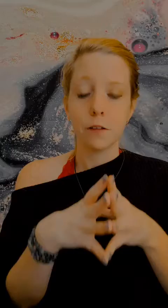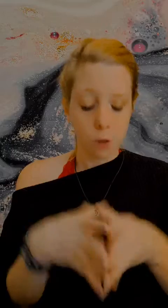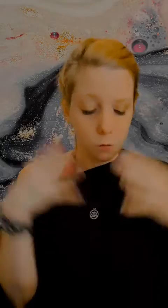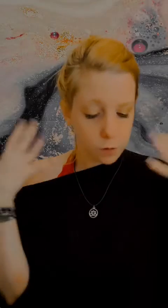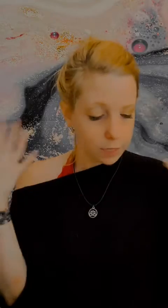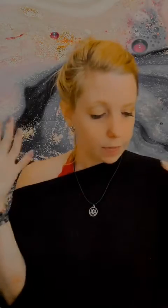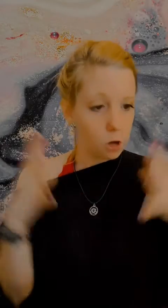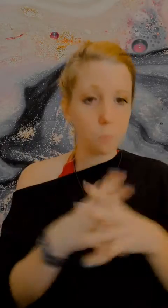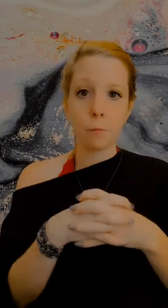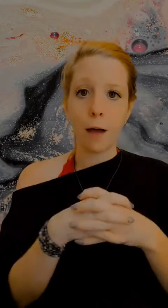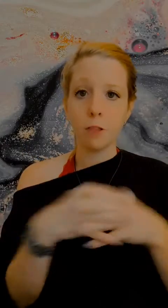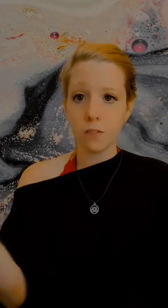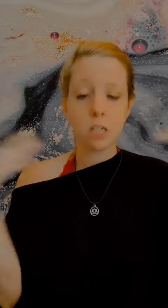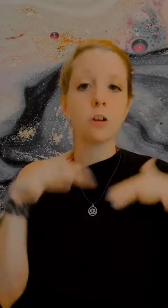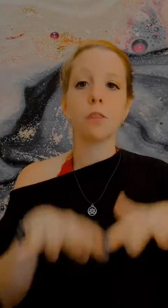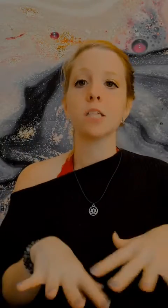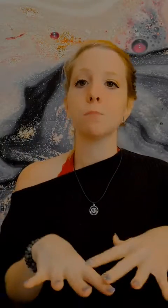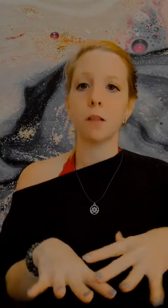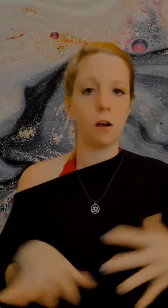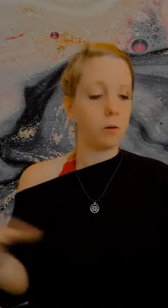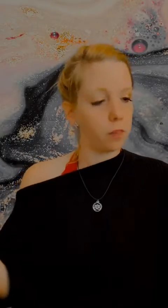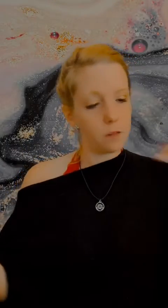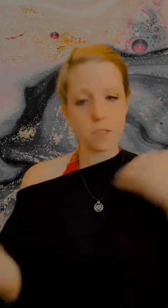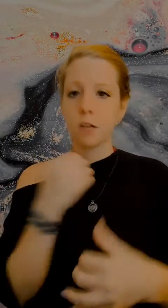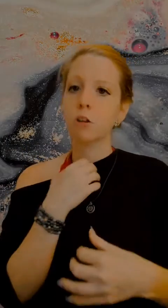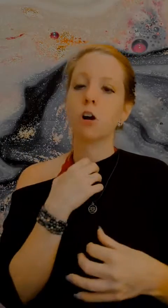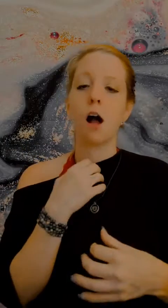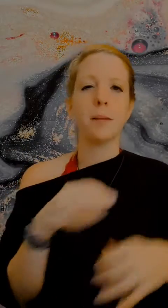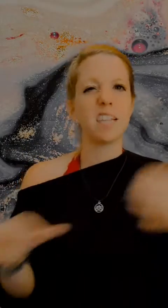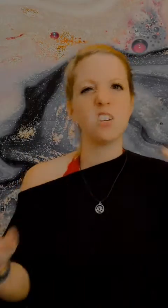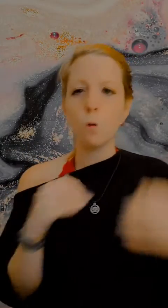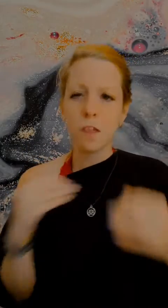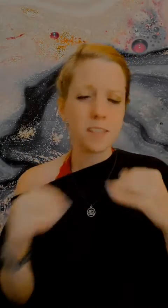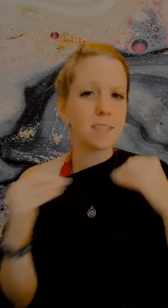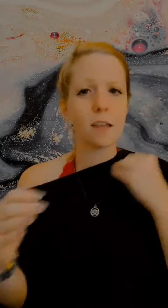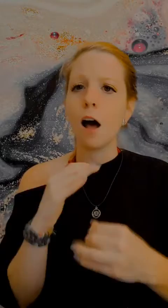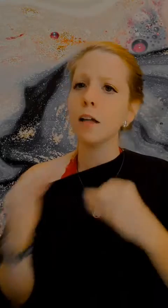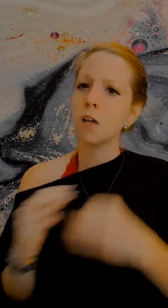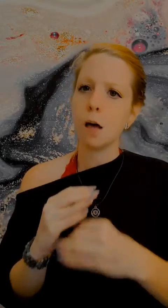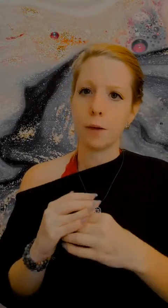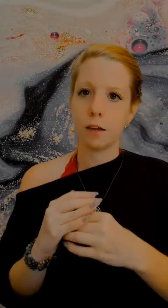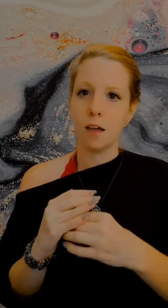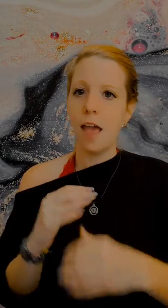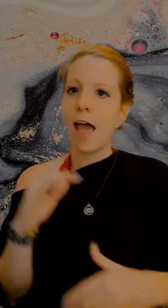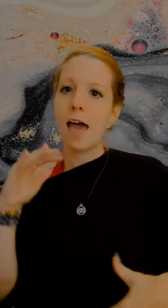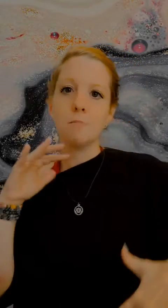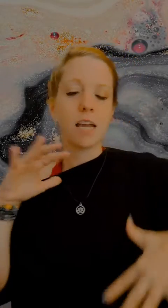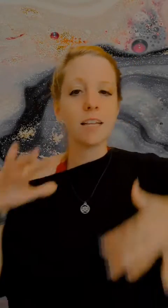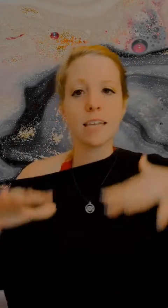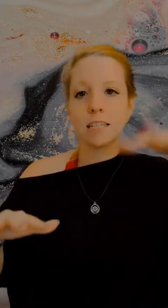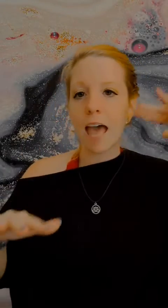so really, I would love to hear your thoughts below. I would love to hear your comments. I know that this is a hot topic. And because it gets